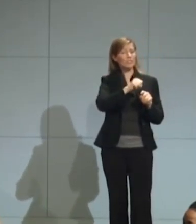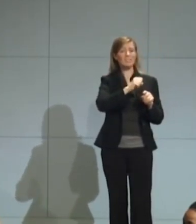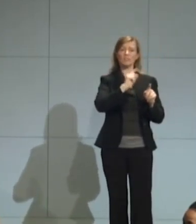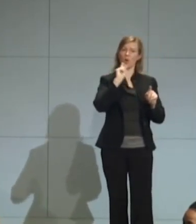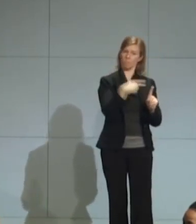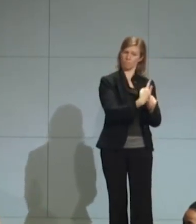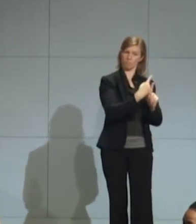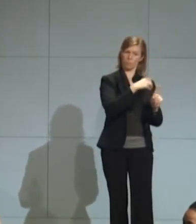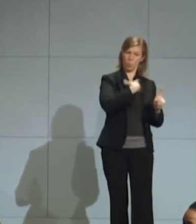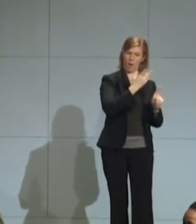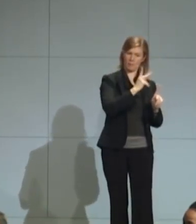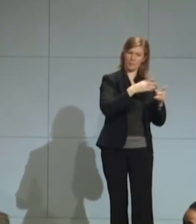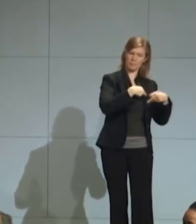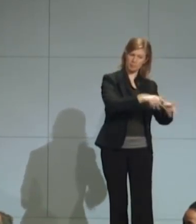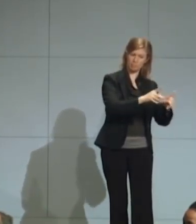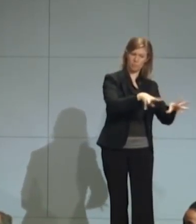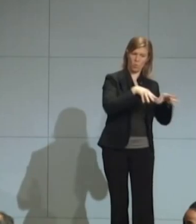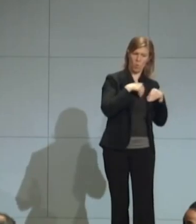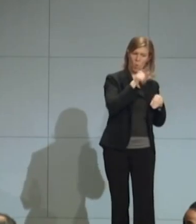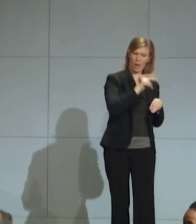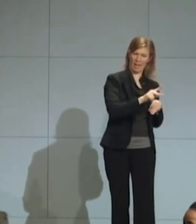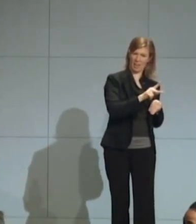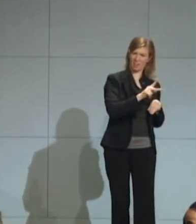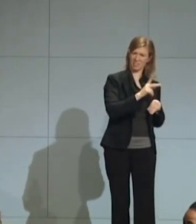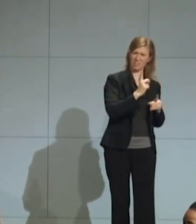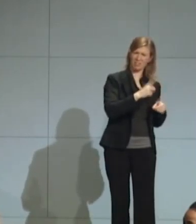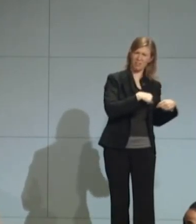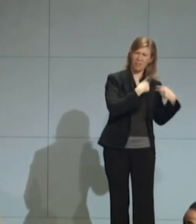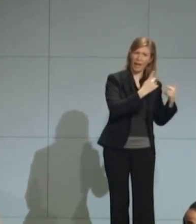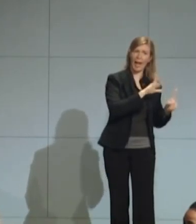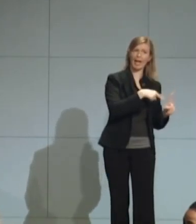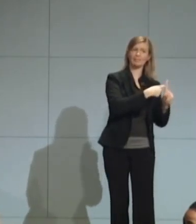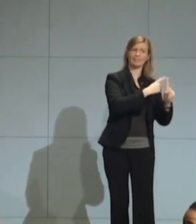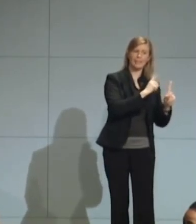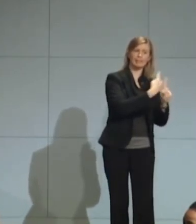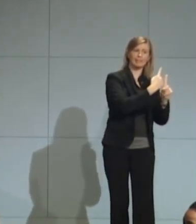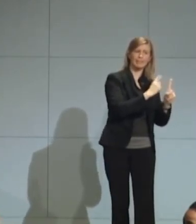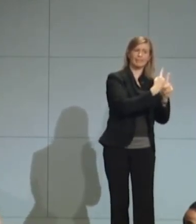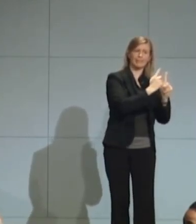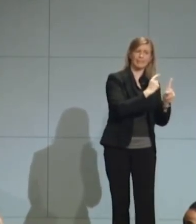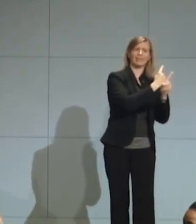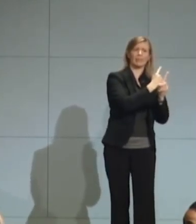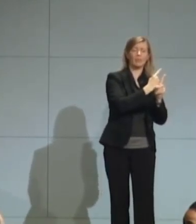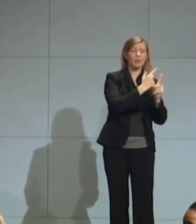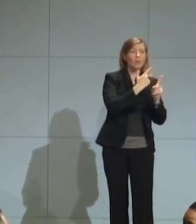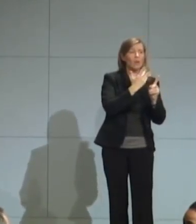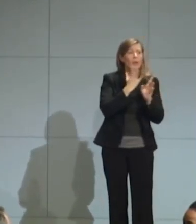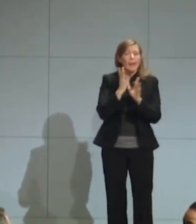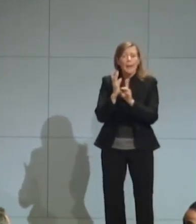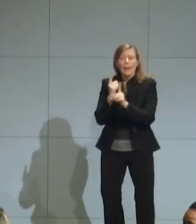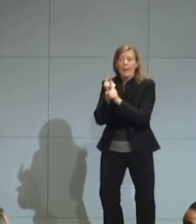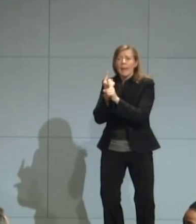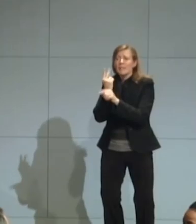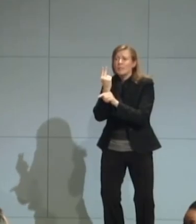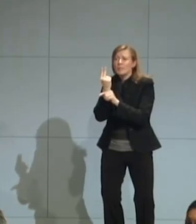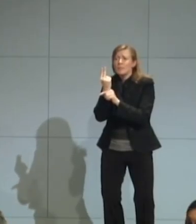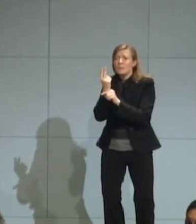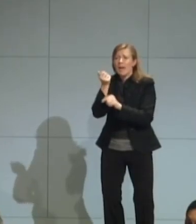that. 12 trillion wiped off the books by rich white dudes. If black people stole $12